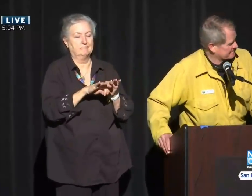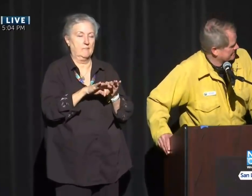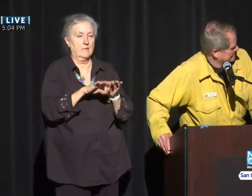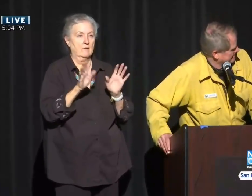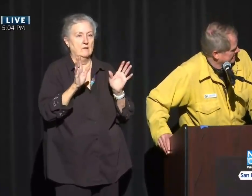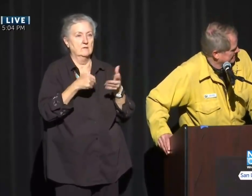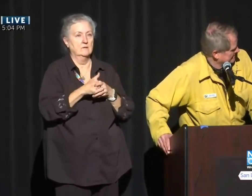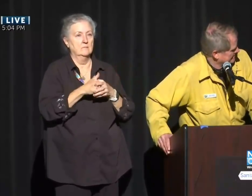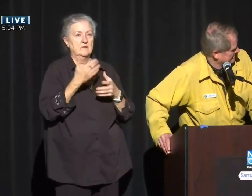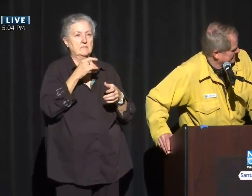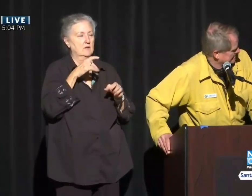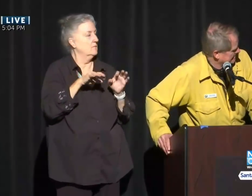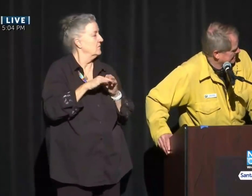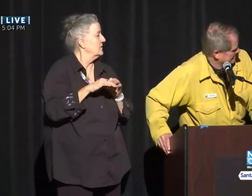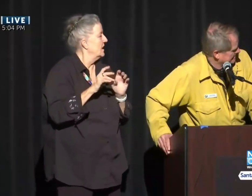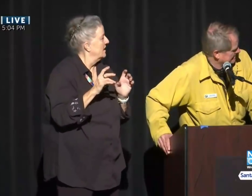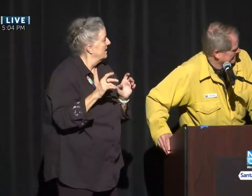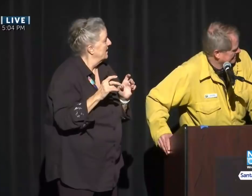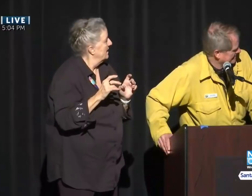Okay.